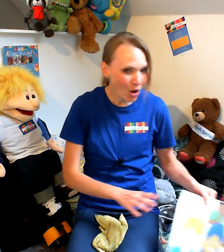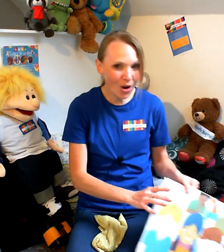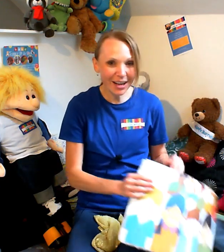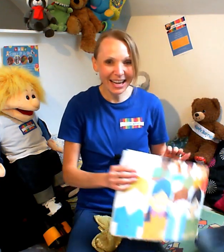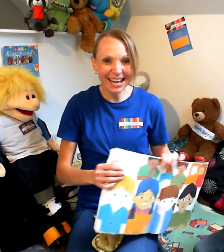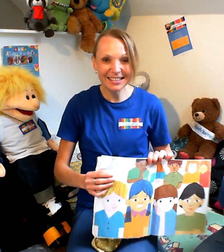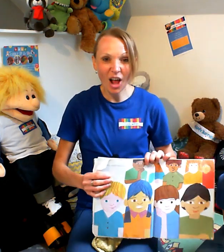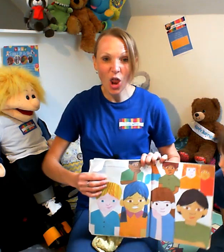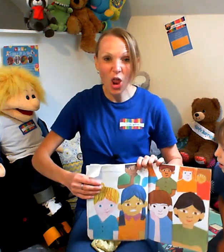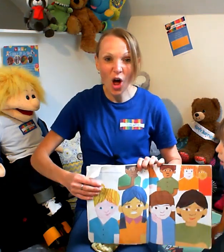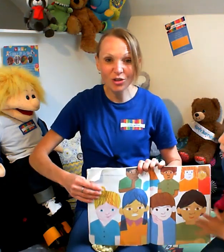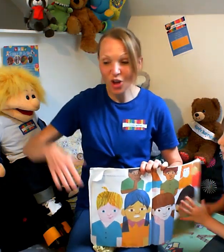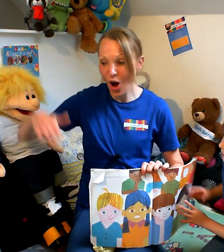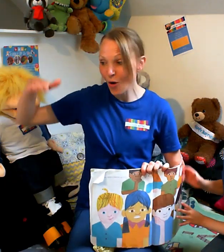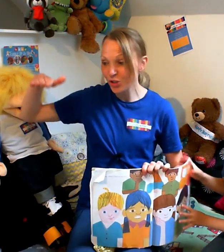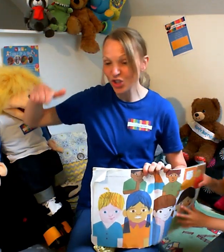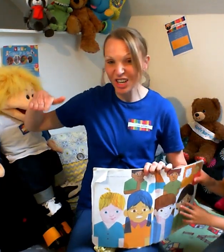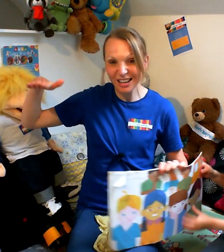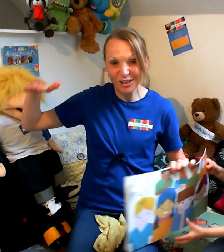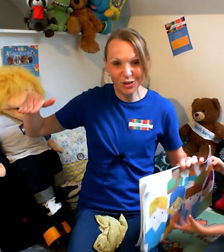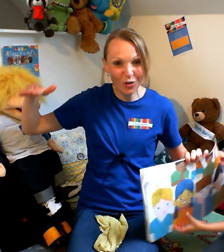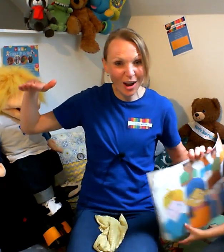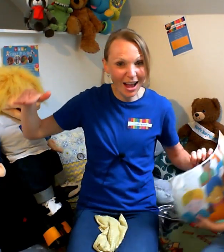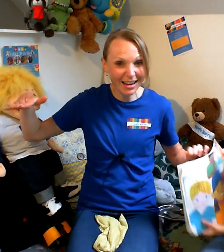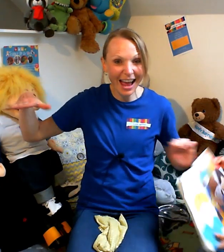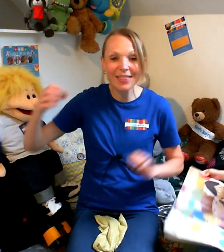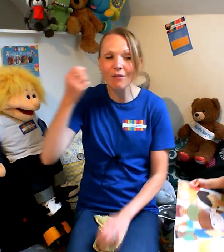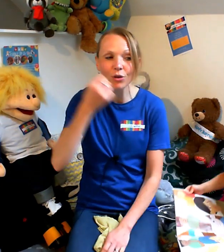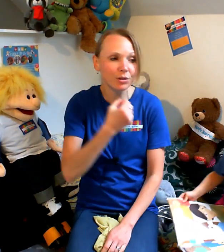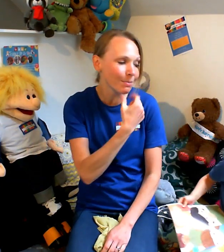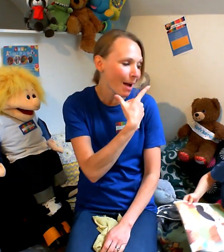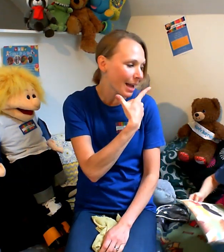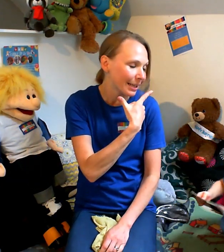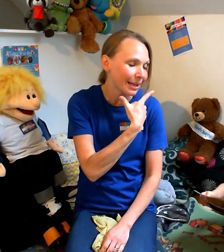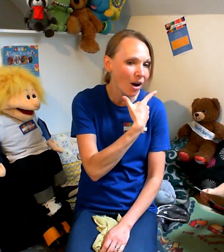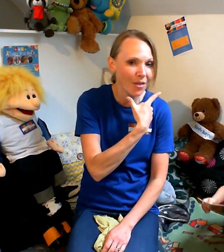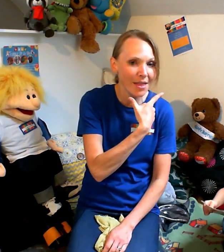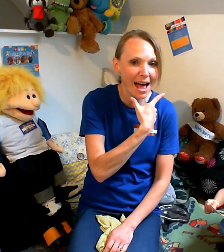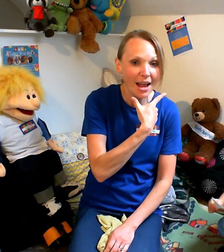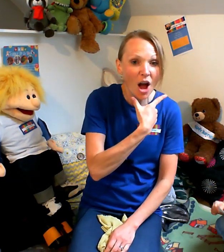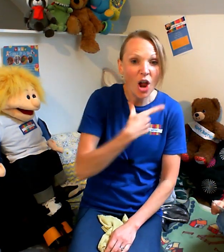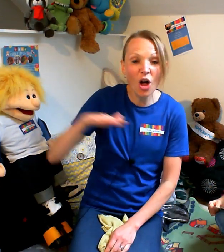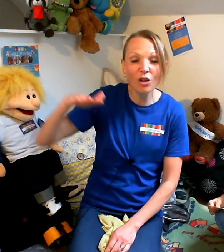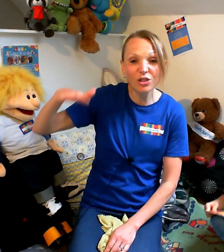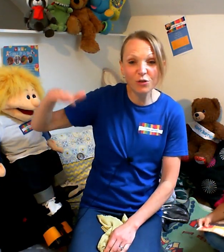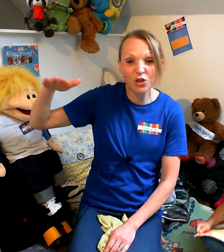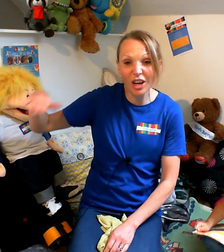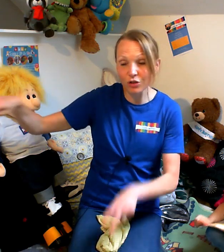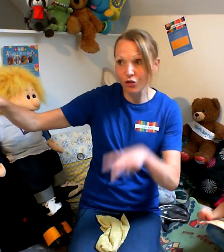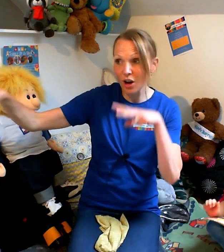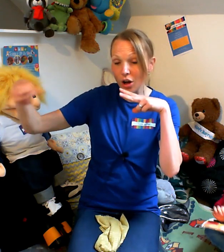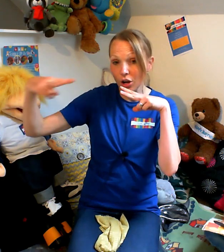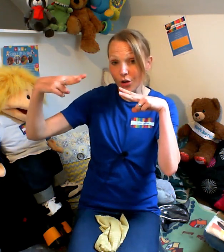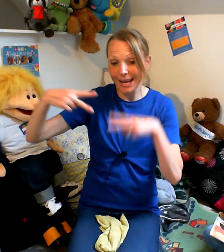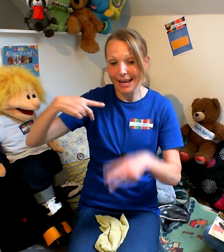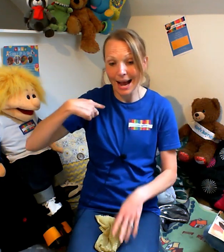Look, it's lots of children. And they're all smiling, aren't they? Lots of children are looking at